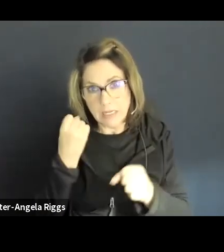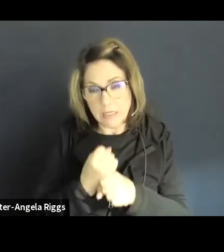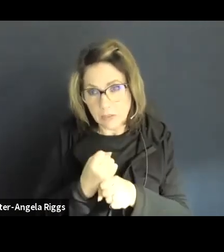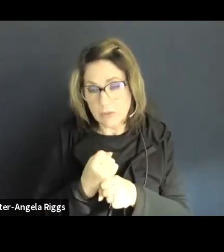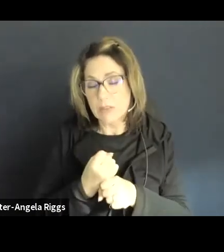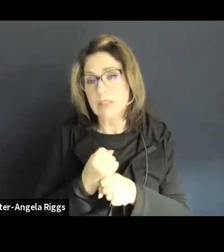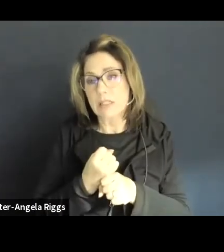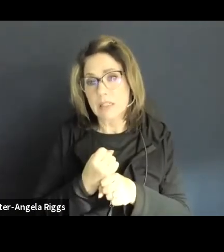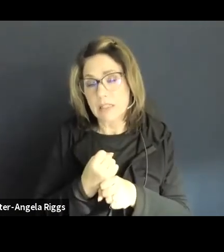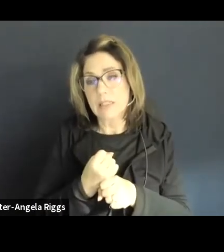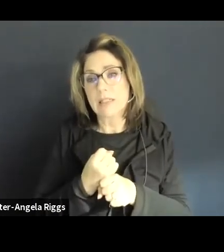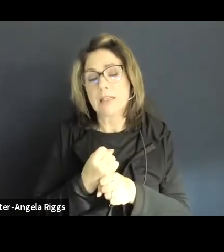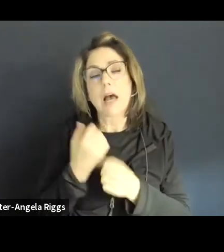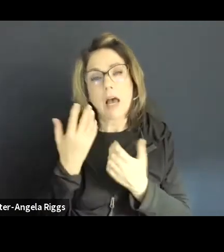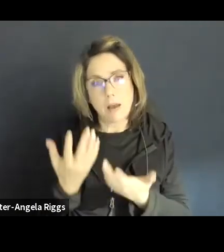to